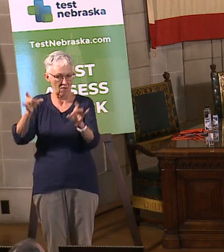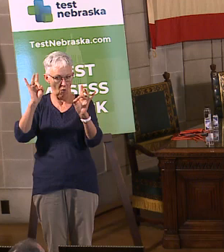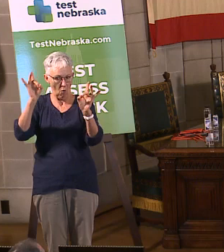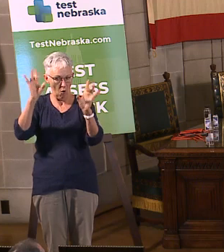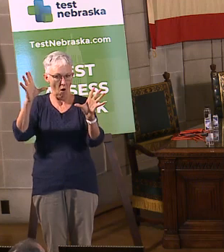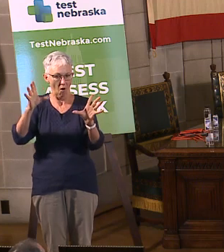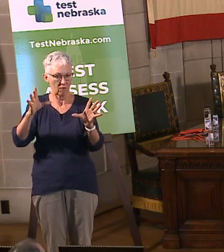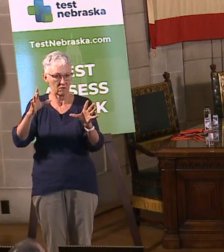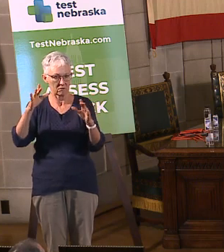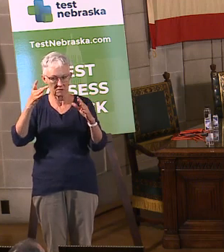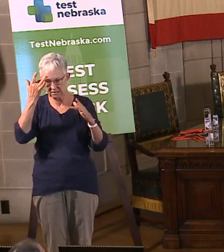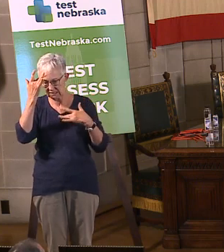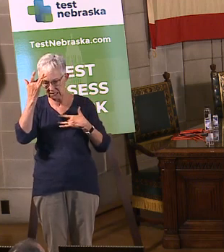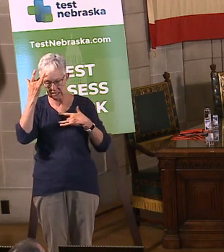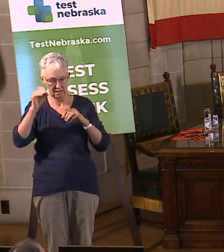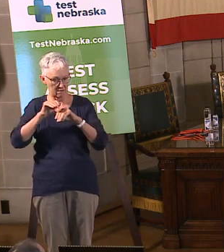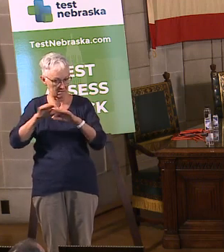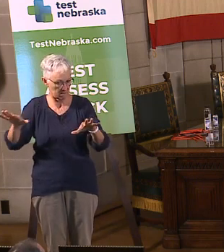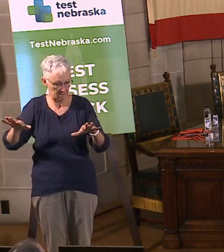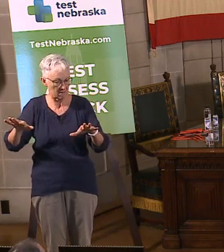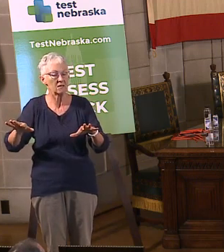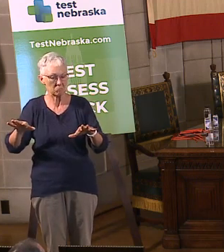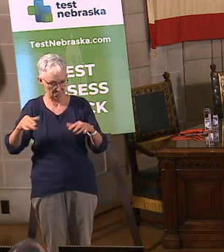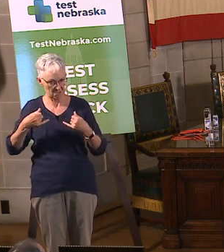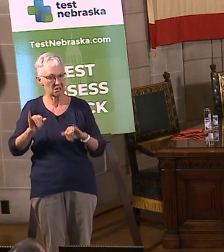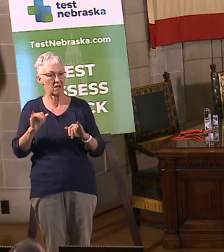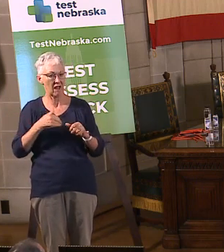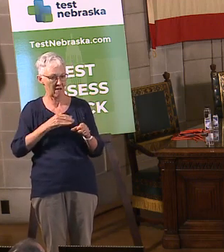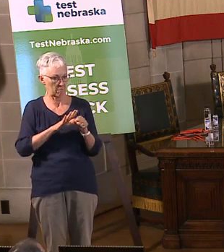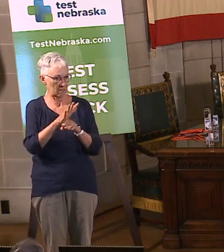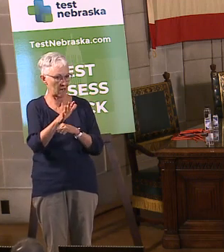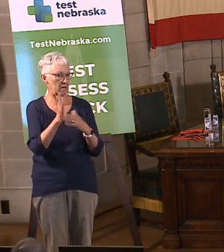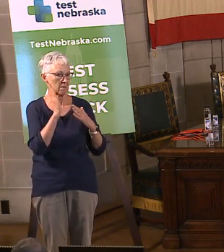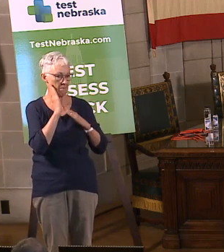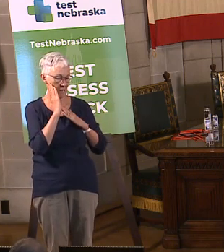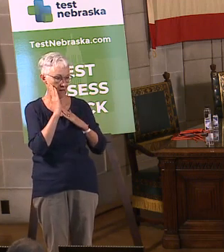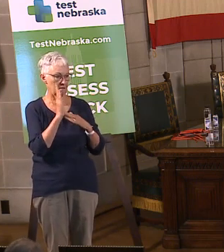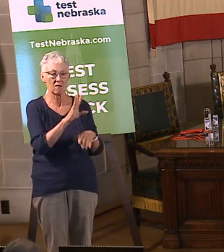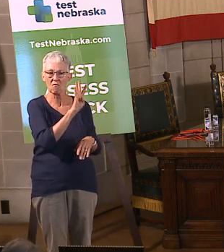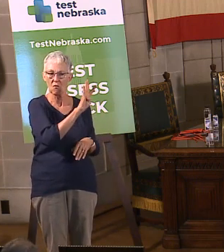47% capacity for hospital beds, 43% for